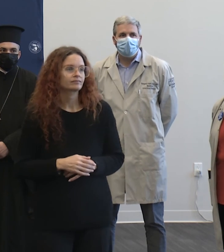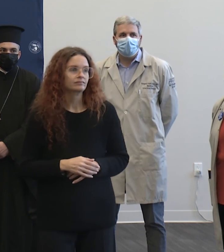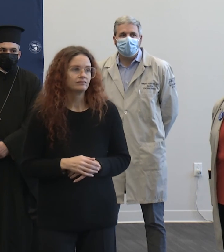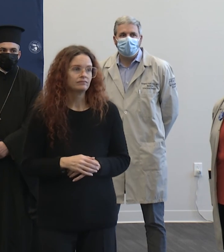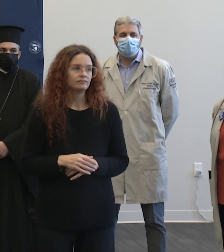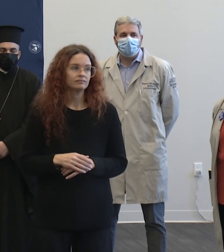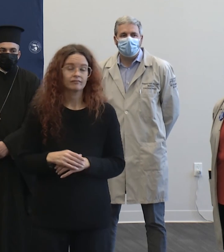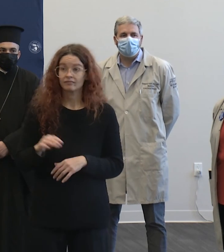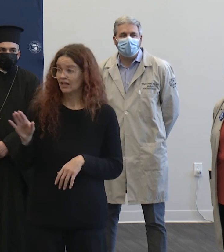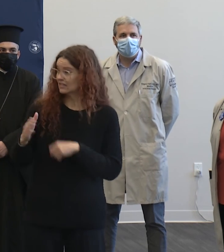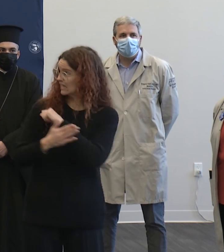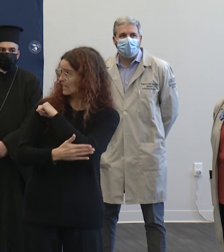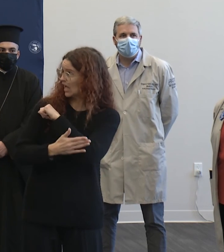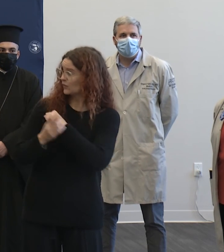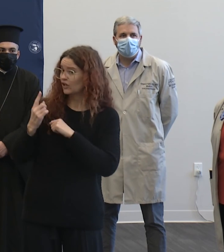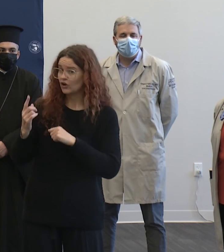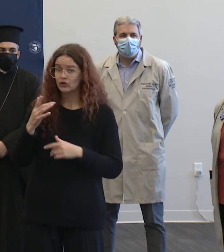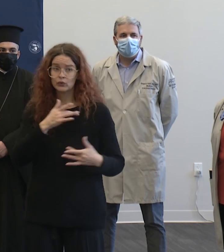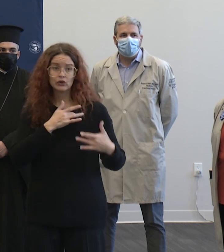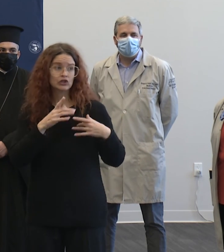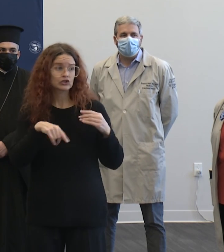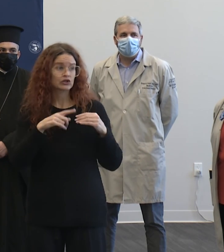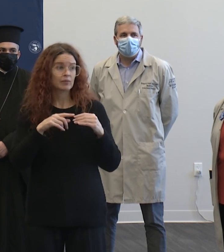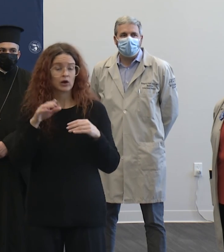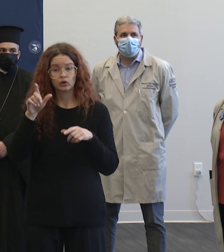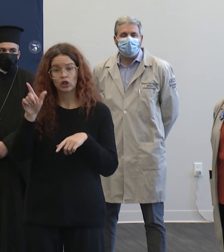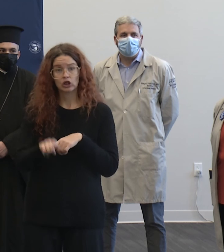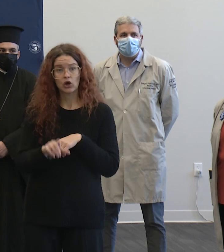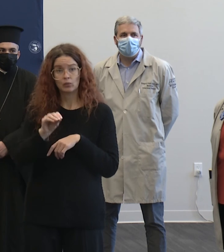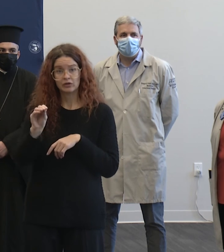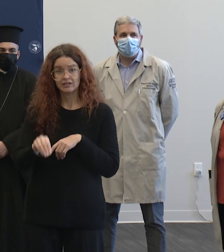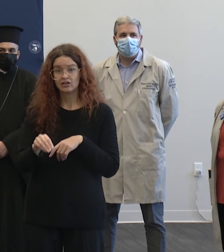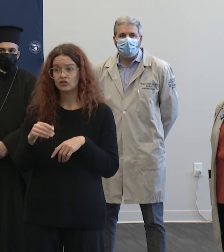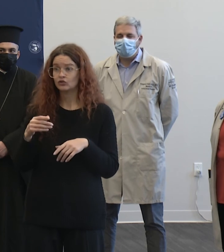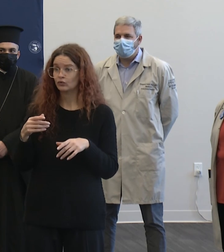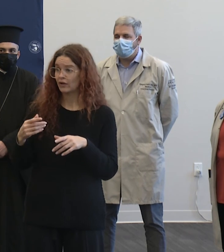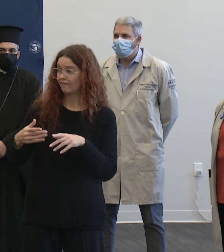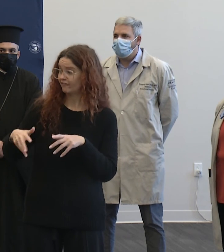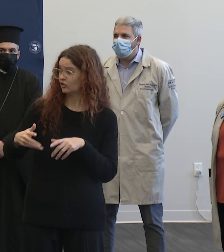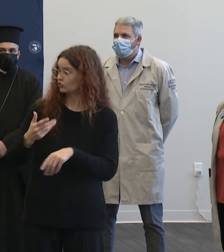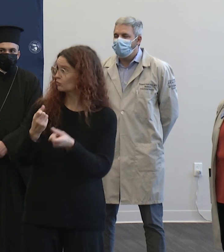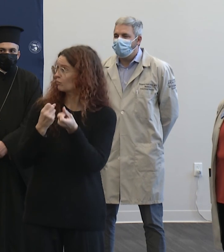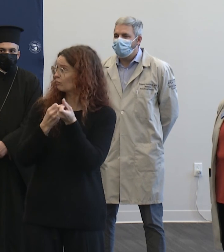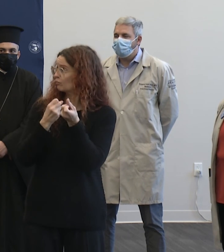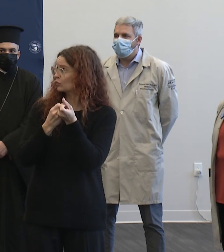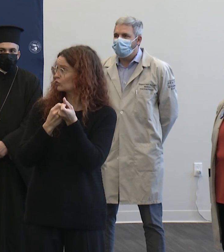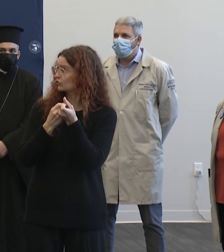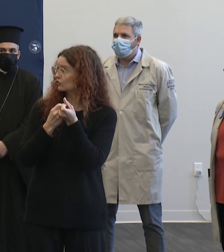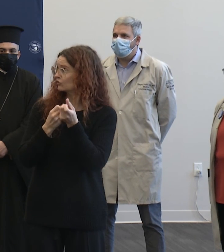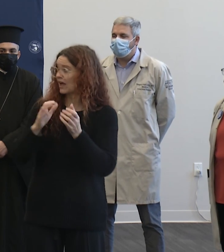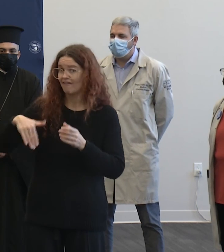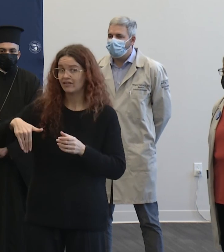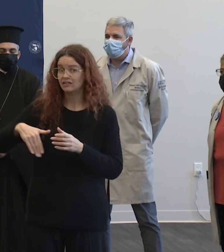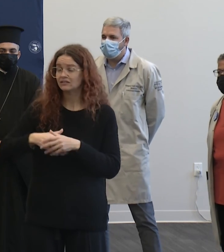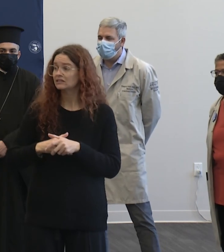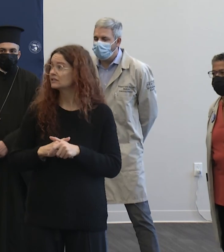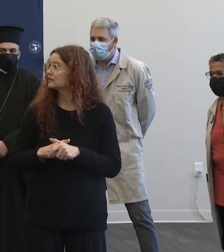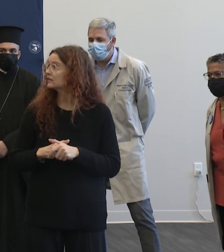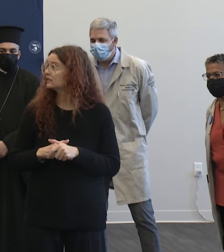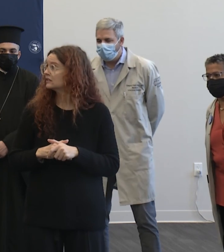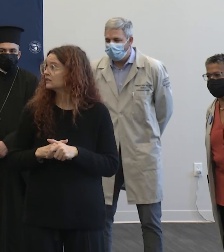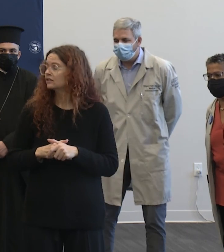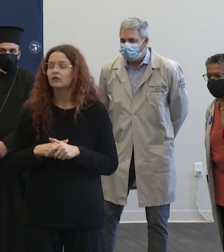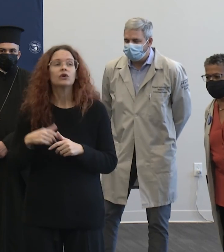As a county, are you guys concerned about the low percentage of people who have gotten their booster so far? Well, we're